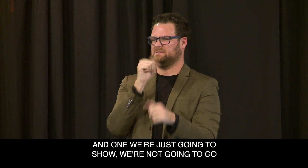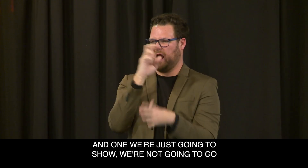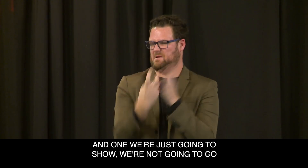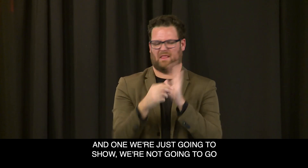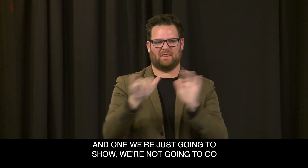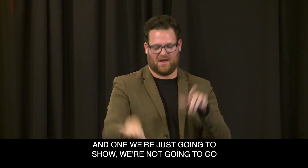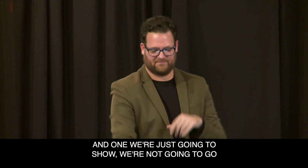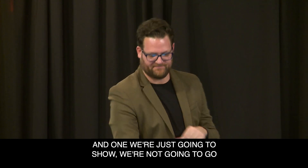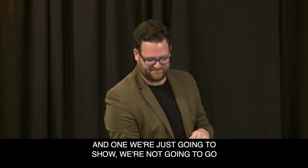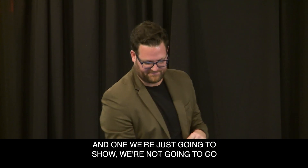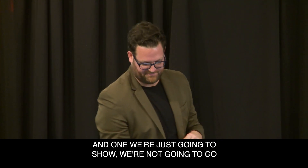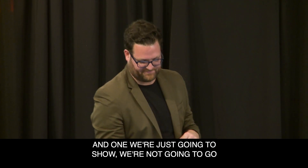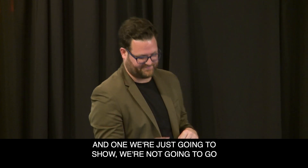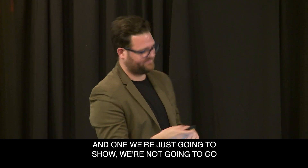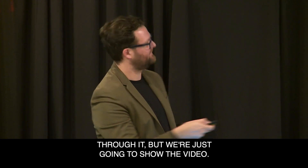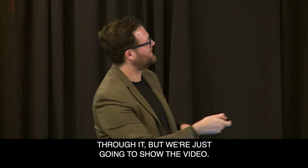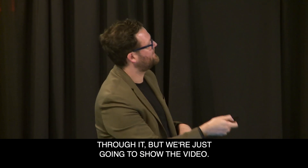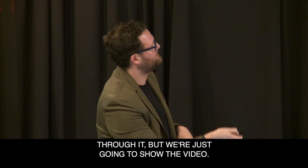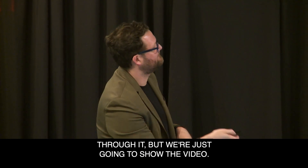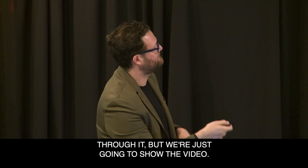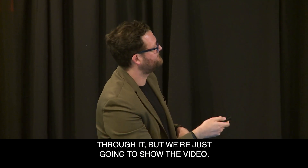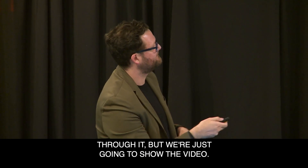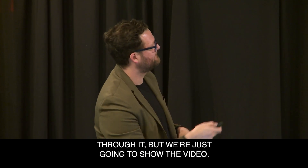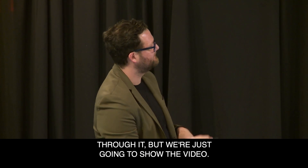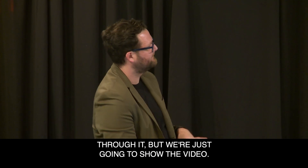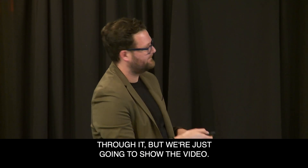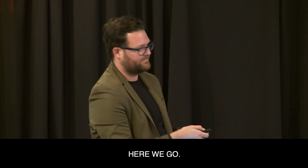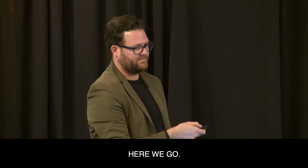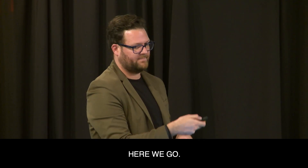And one we're just going to show. We're not going to go through it, but we're just going to show the video. Here we go.